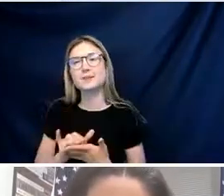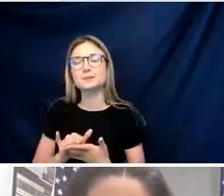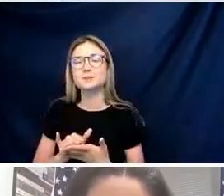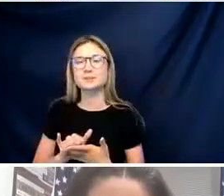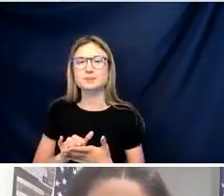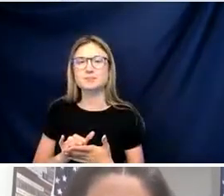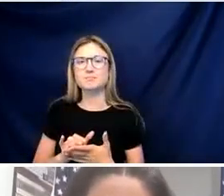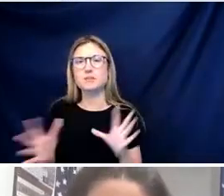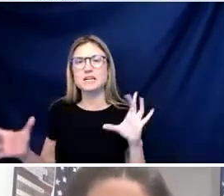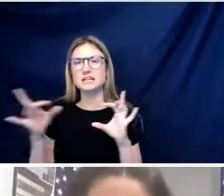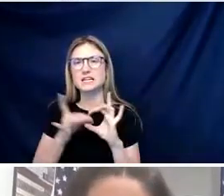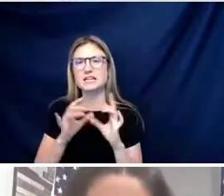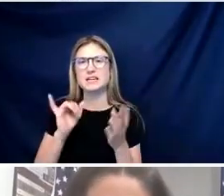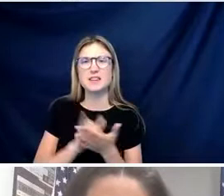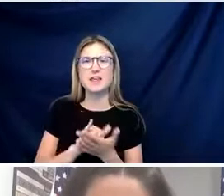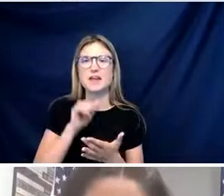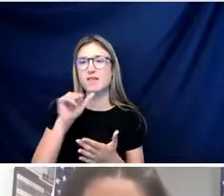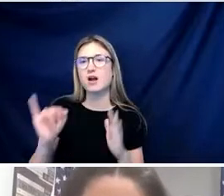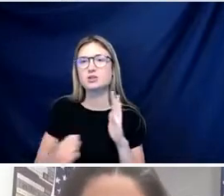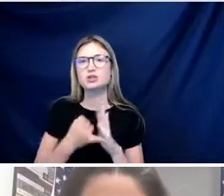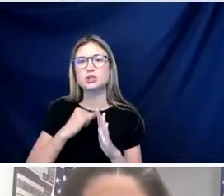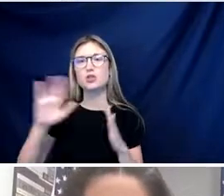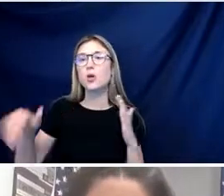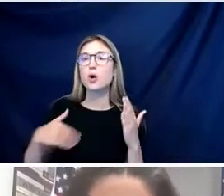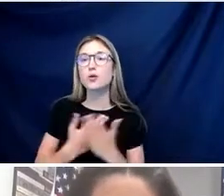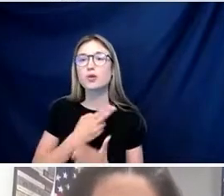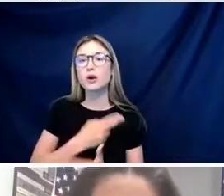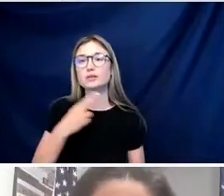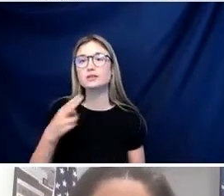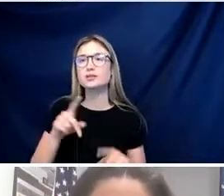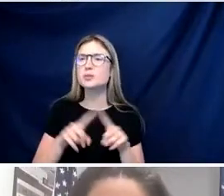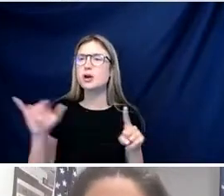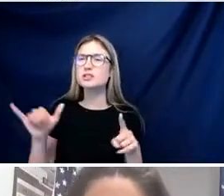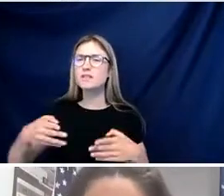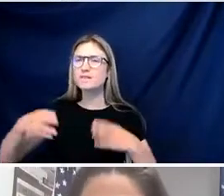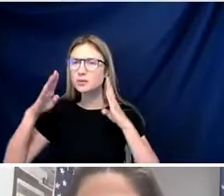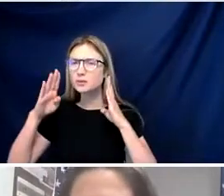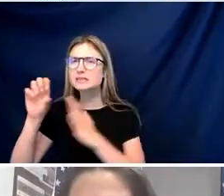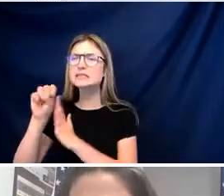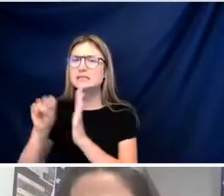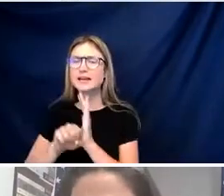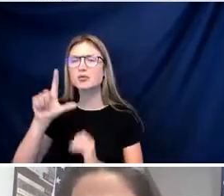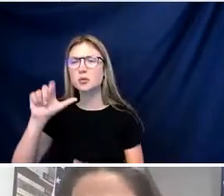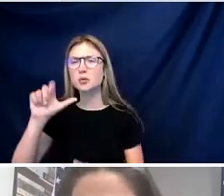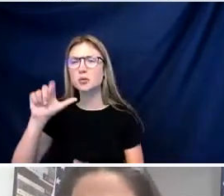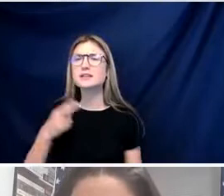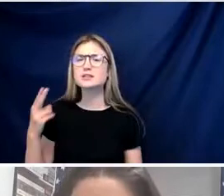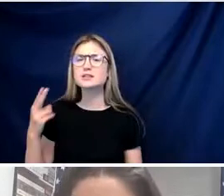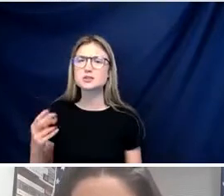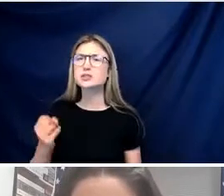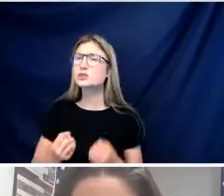tying into that, not just the overall history, but Louisiana's history, so much has